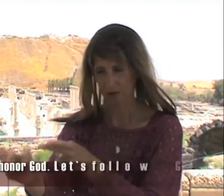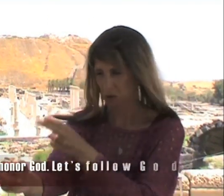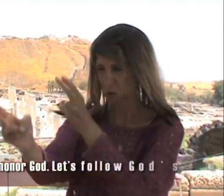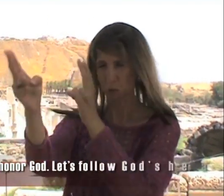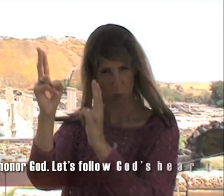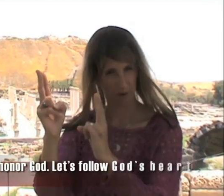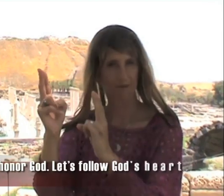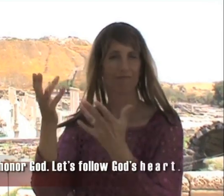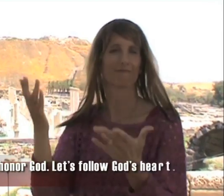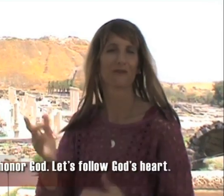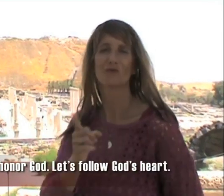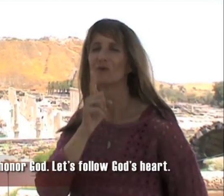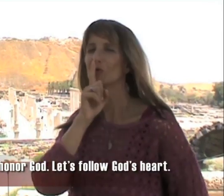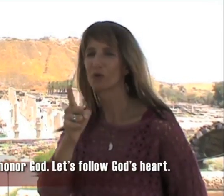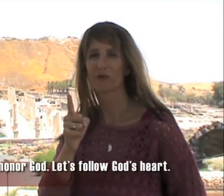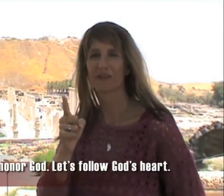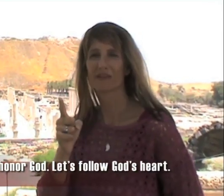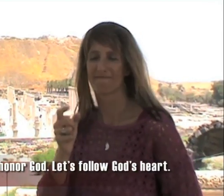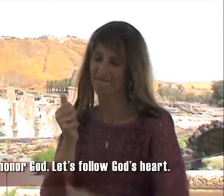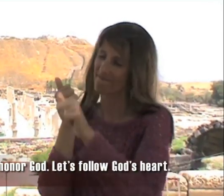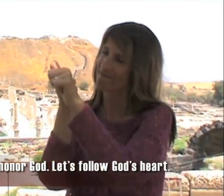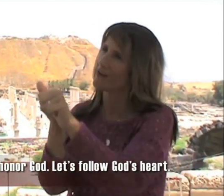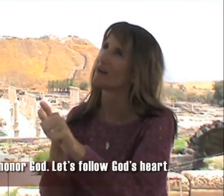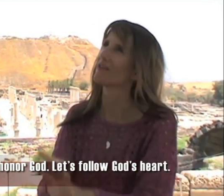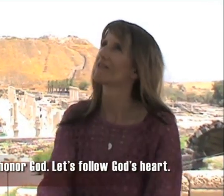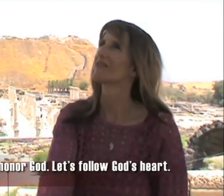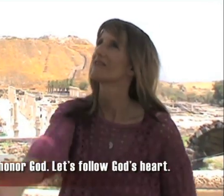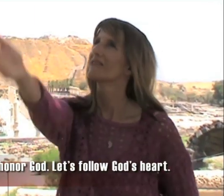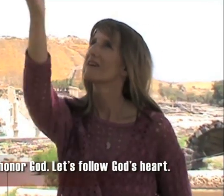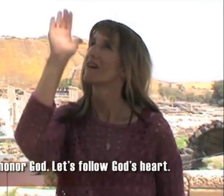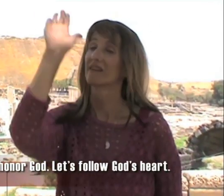Let's respect and honor God. Let's follow God's heart.